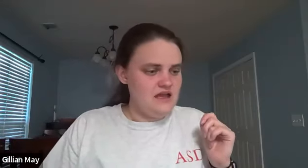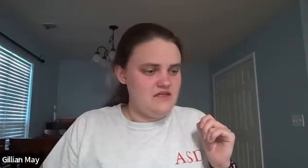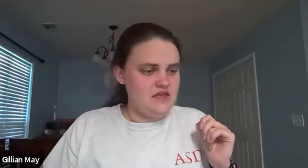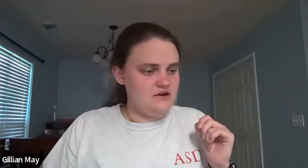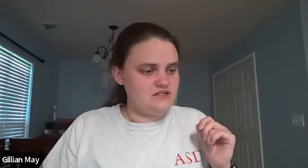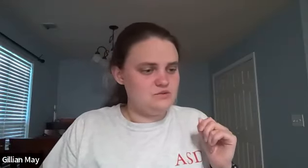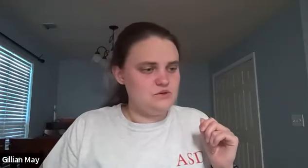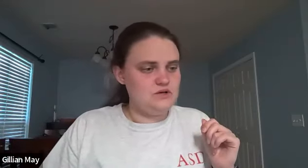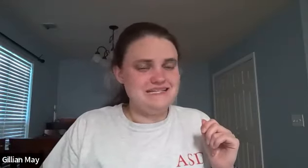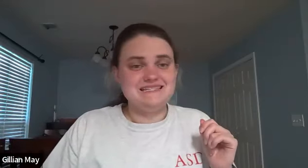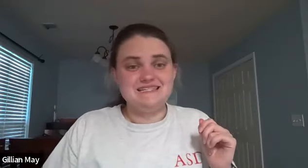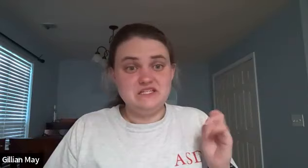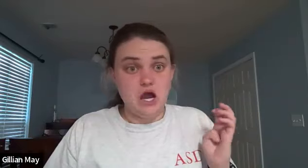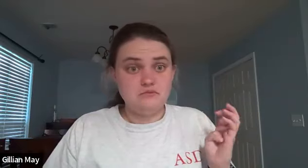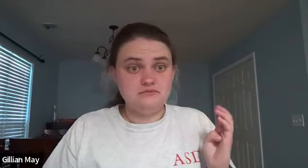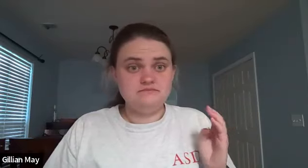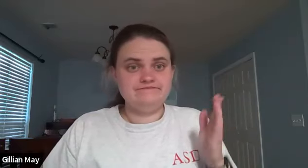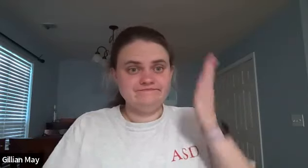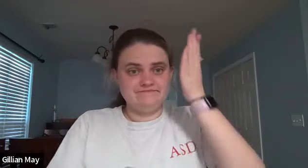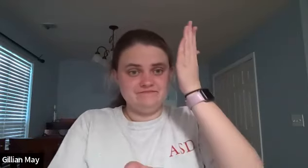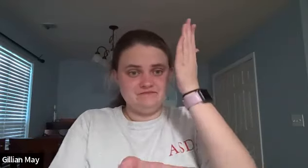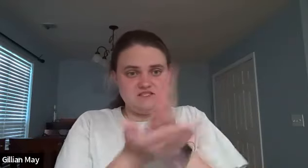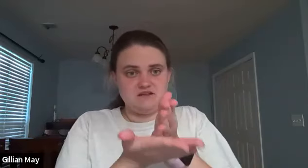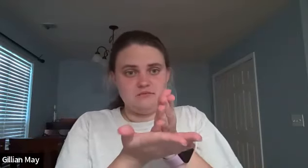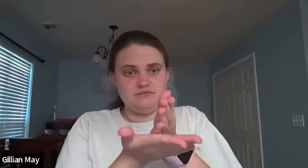And then our next one was stop.